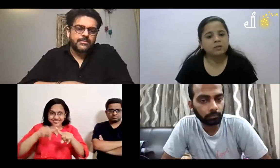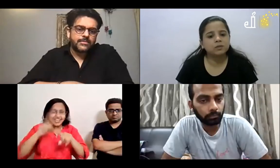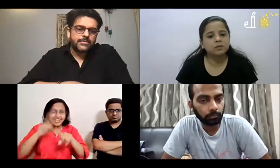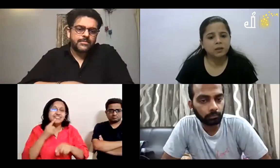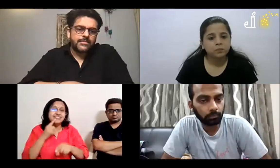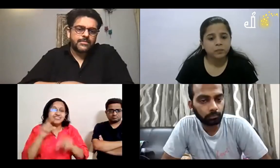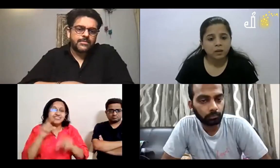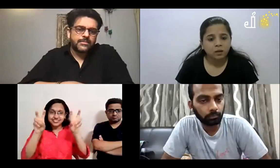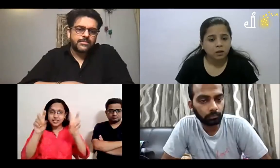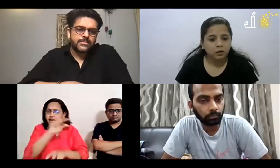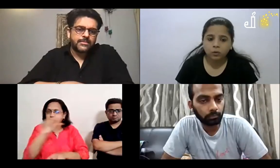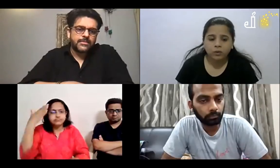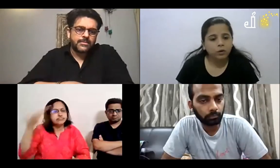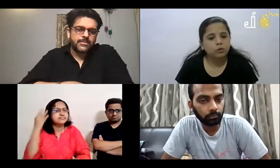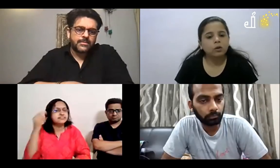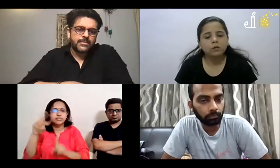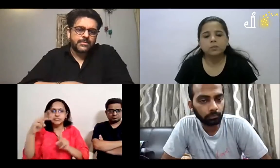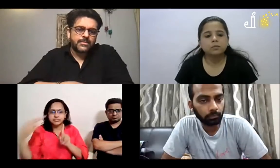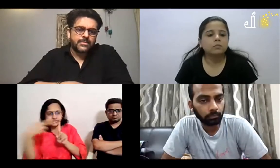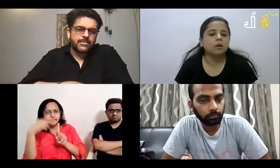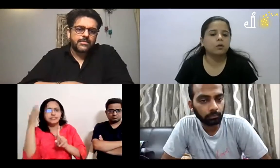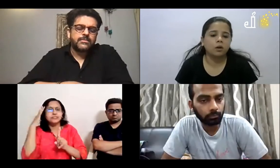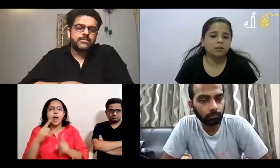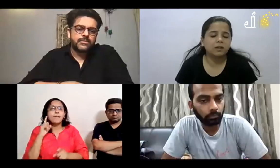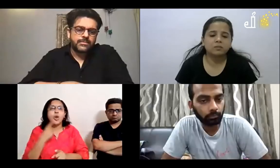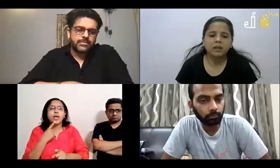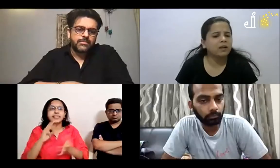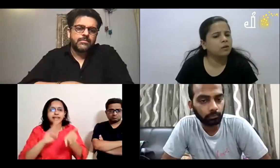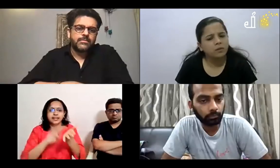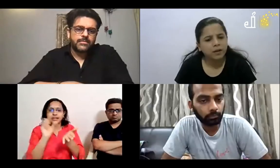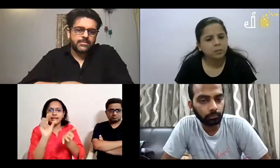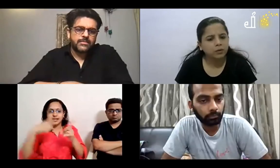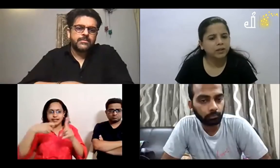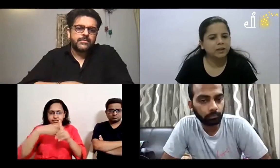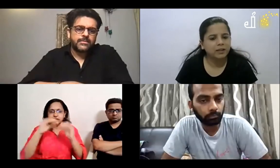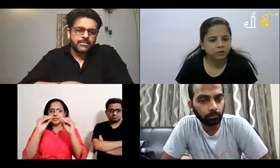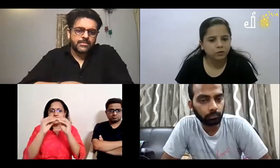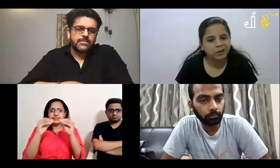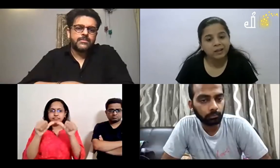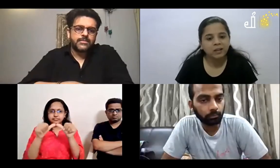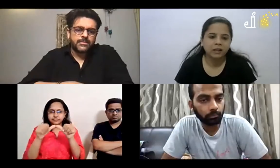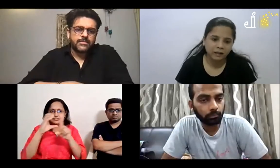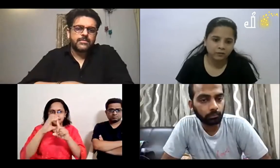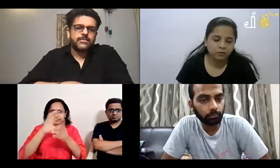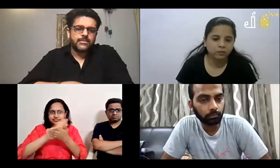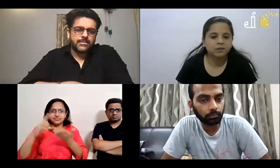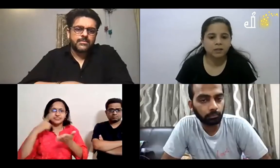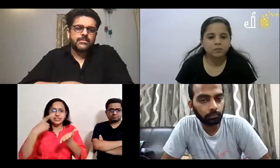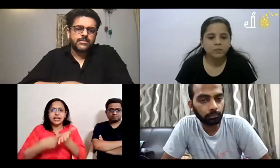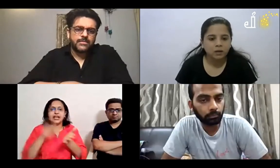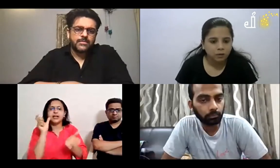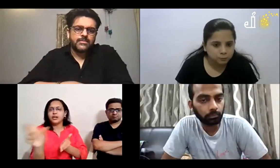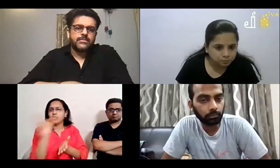they would say no, we want to talk over call. They are not aware about the deaf, DEAF, what we